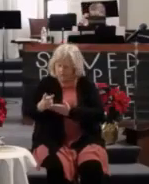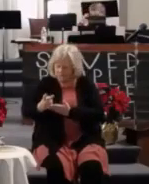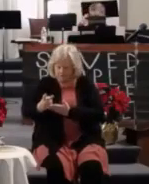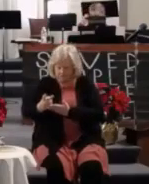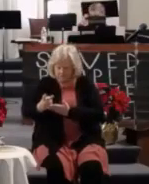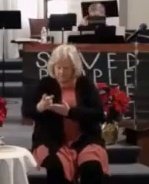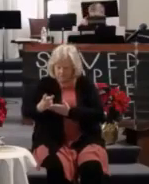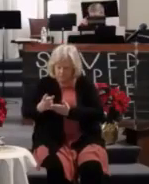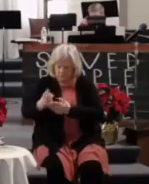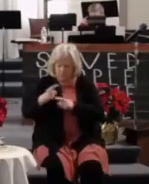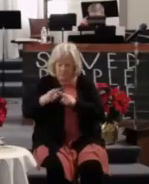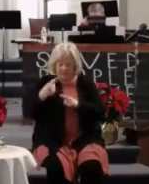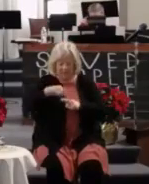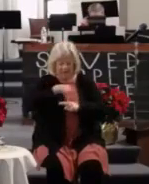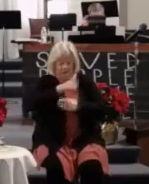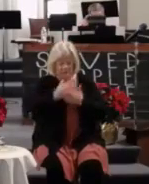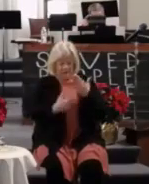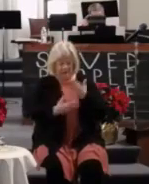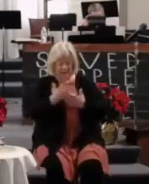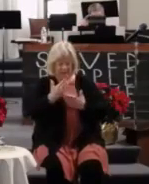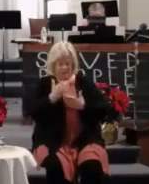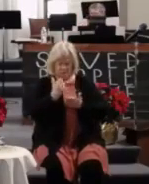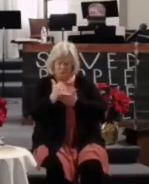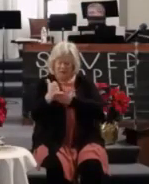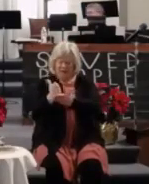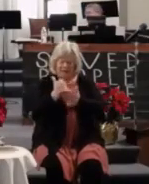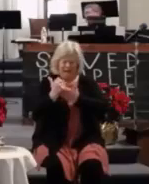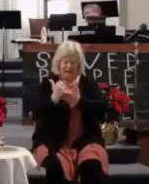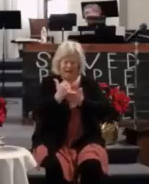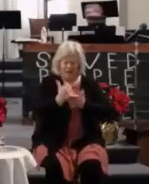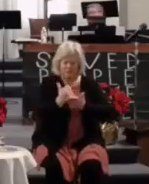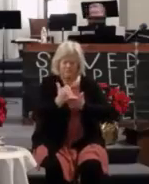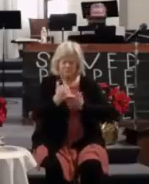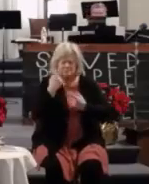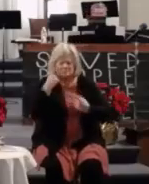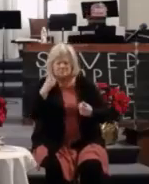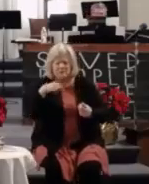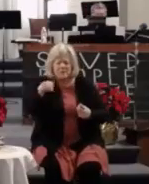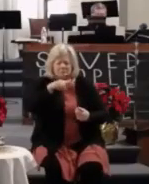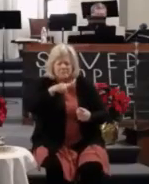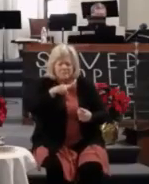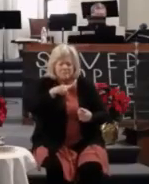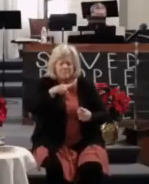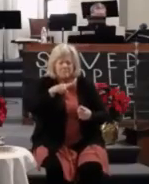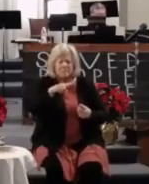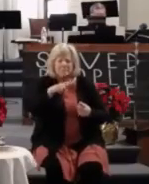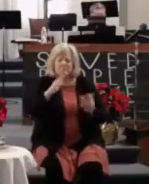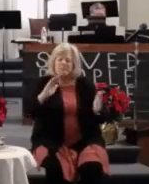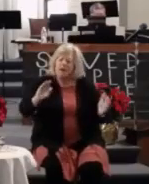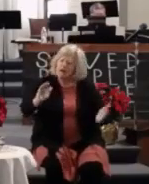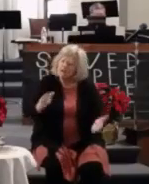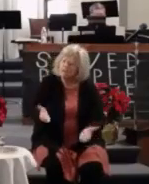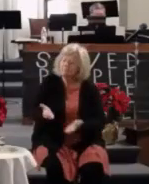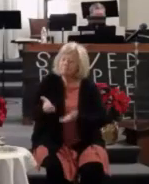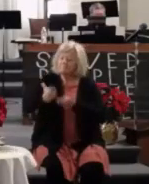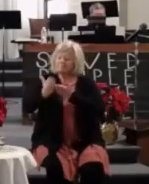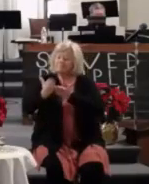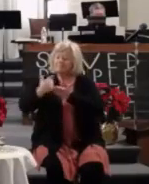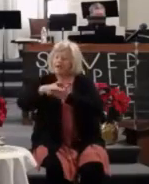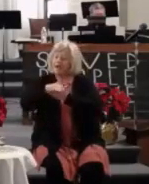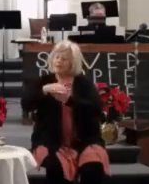of our hands to prosper. Uphold us in the palm of your hand and see